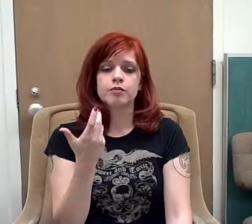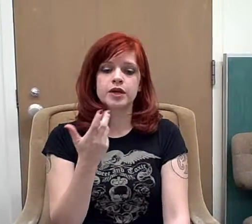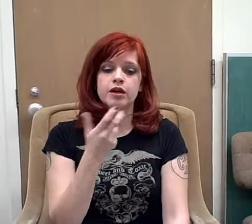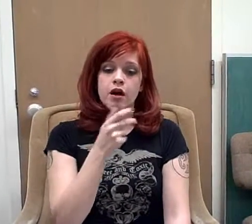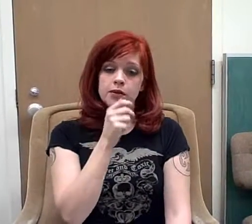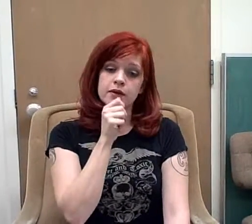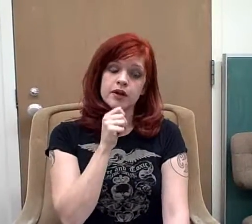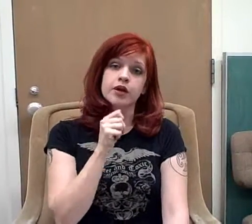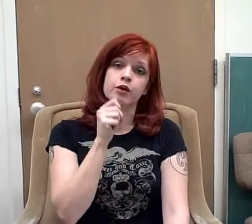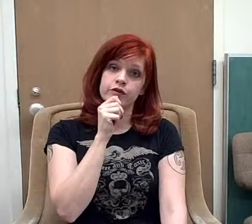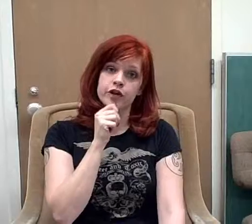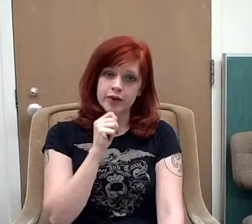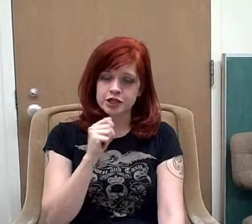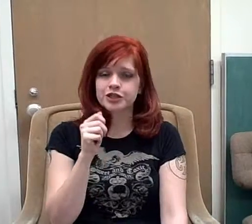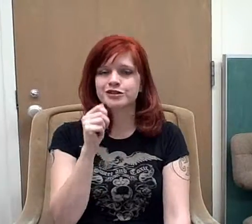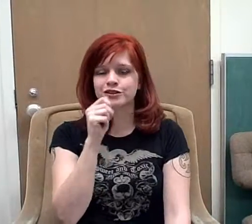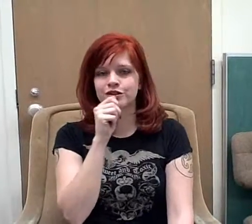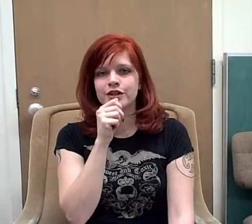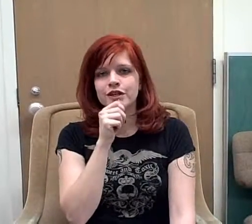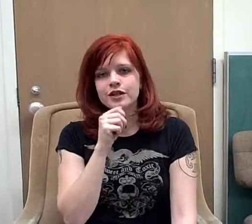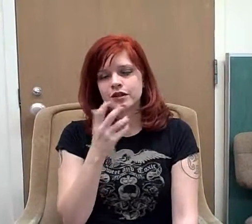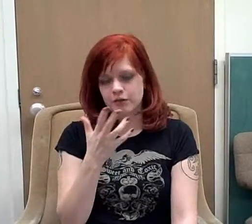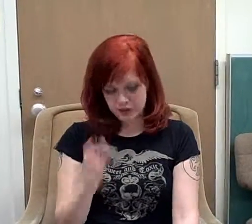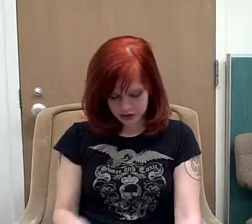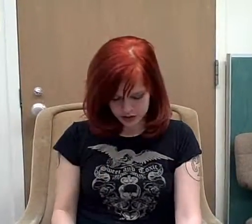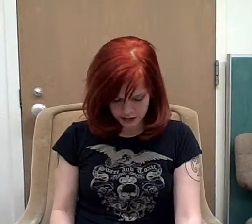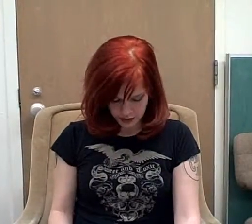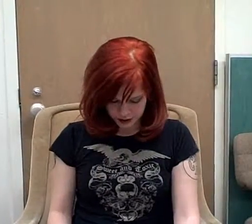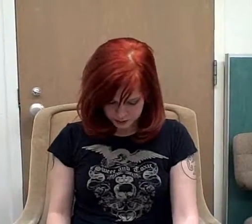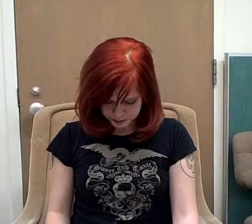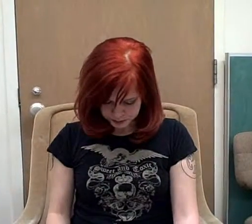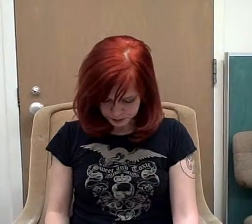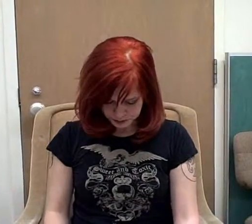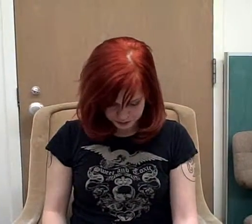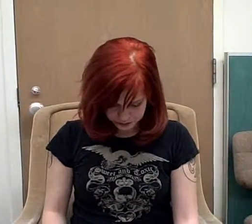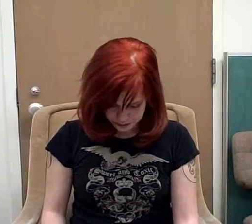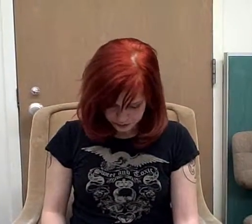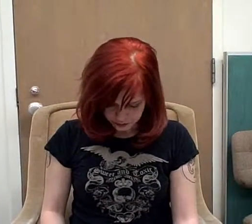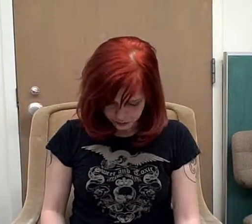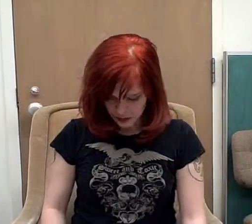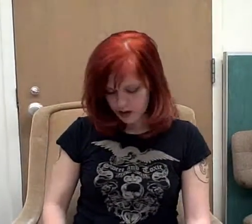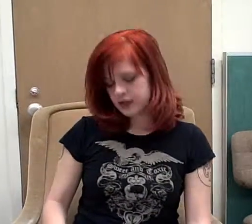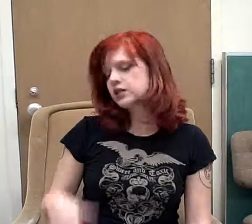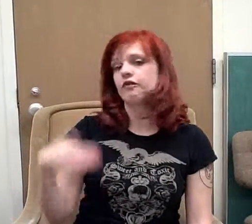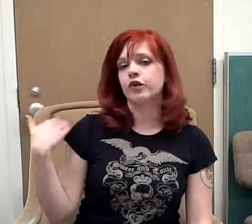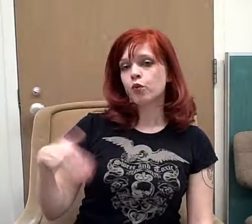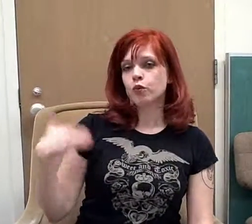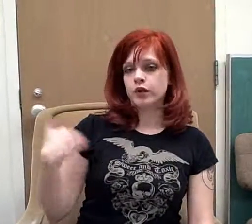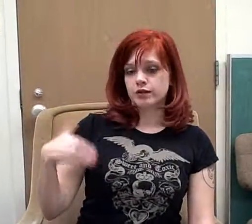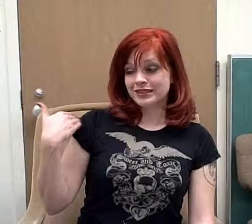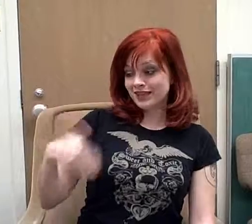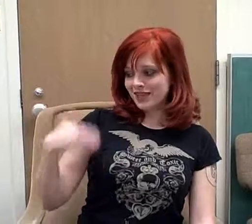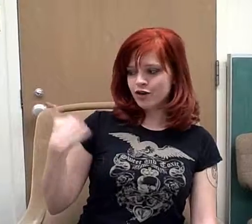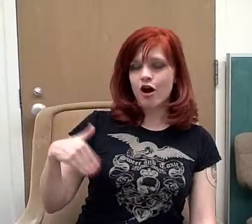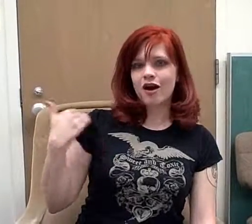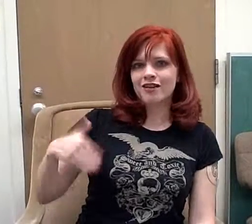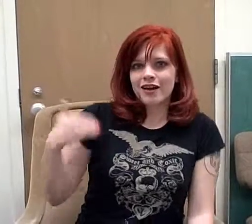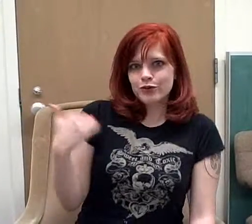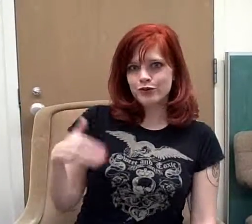be a compliment, like, oh, you're very patient, or you can use it in that way. The sign for sexy or hot, like, ooh,